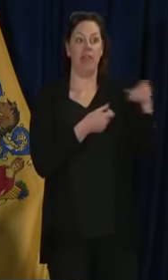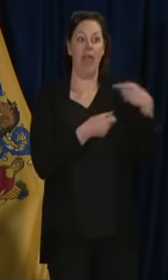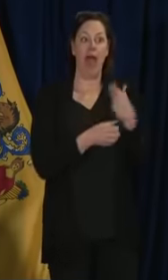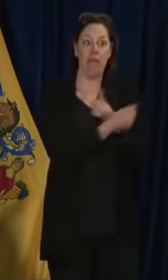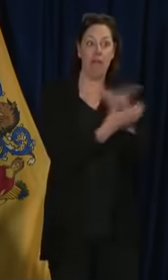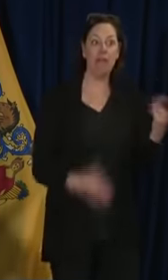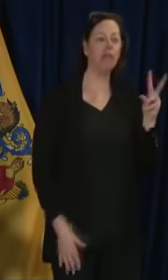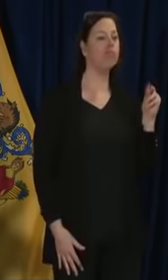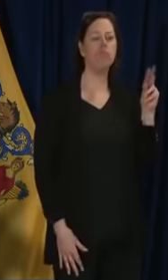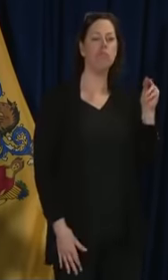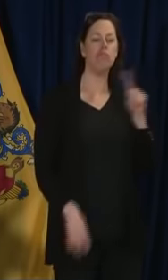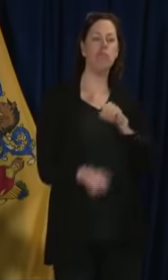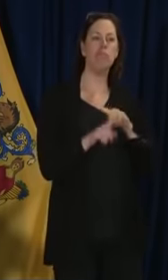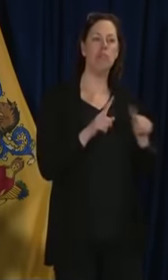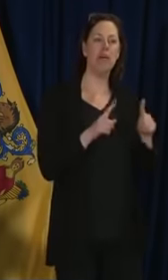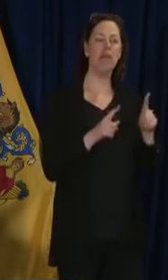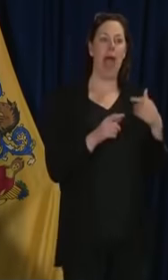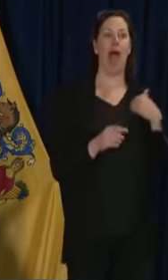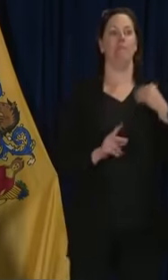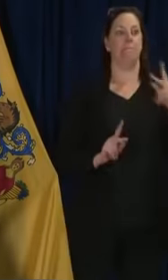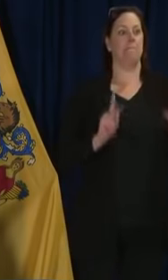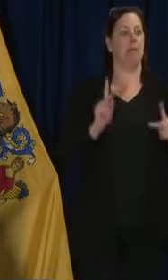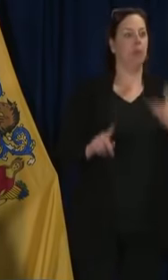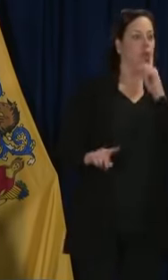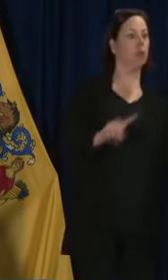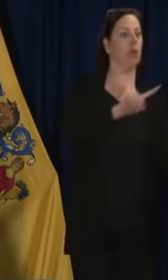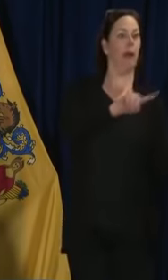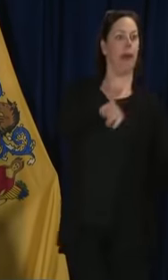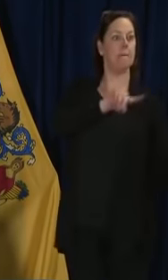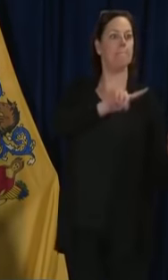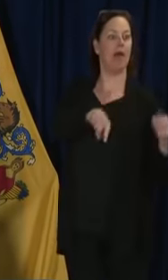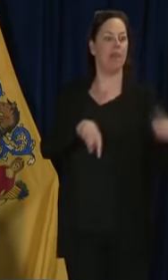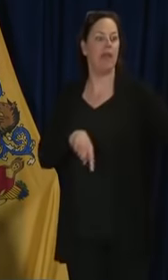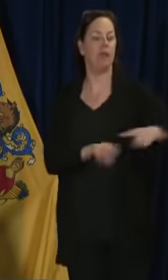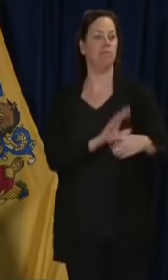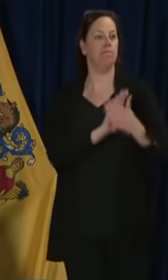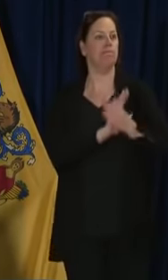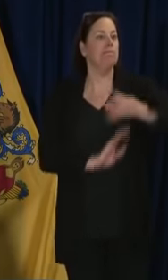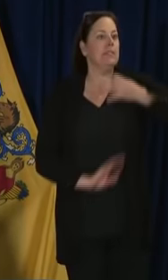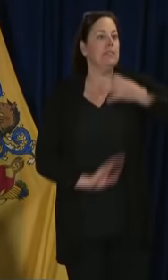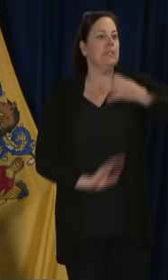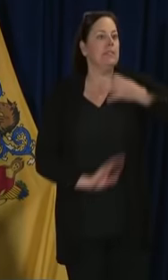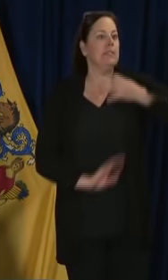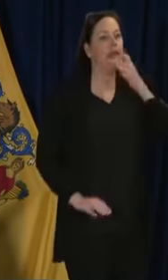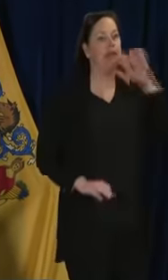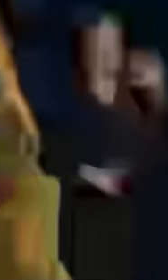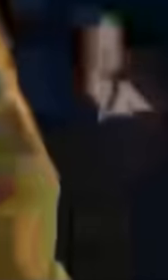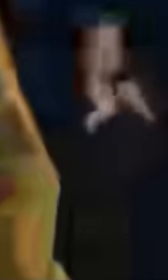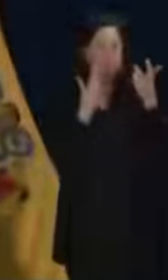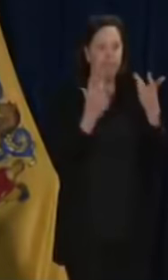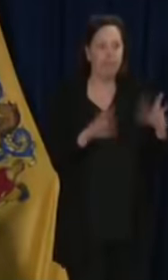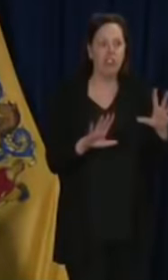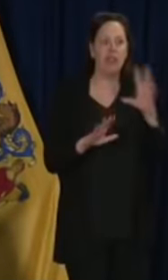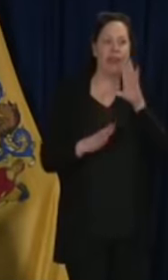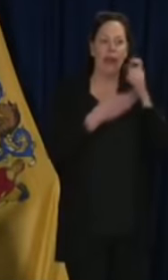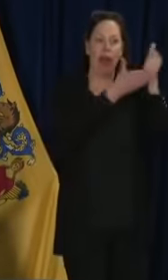gear, but adding manpower, sophisticated trained manpower to the denominator is a big